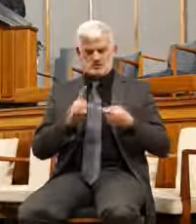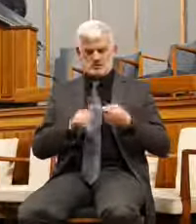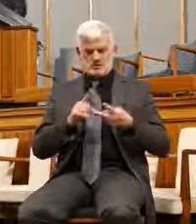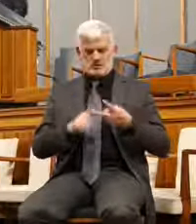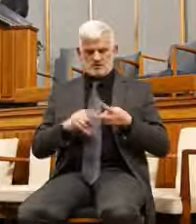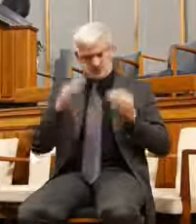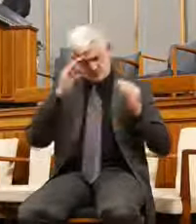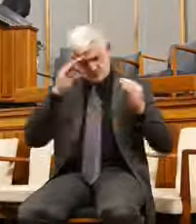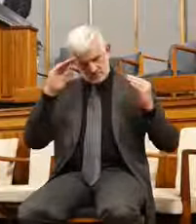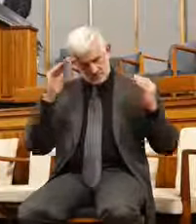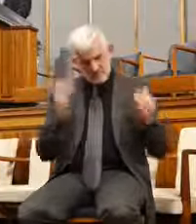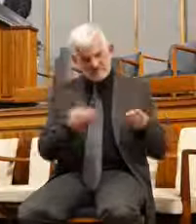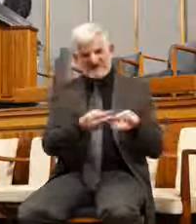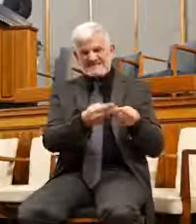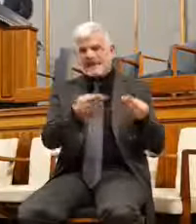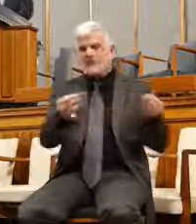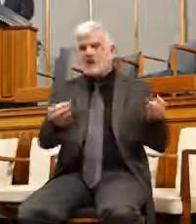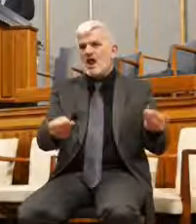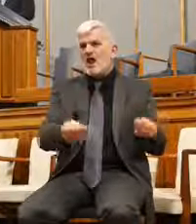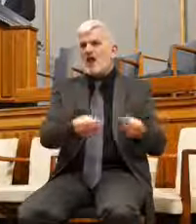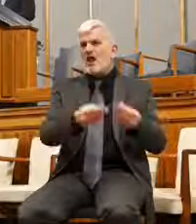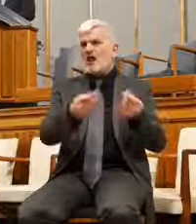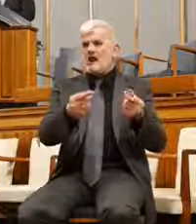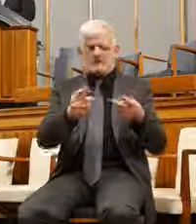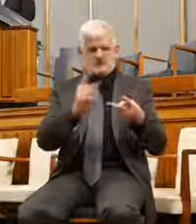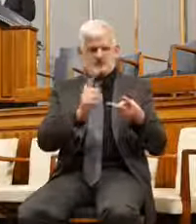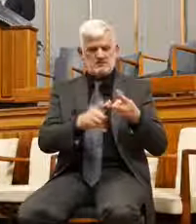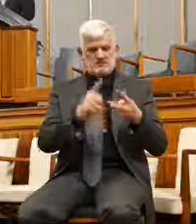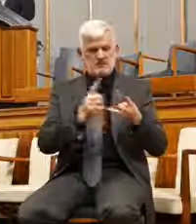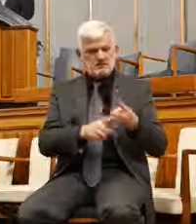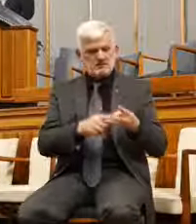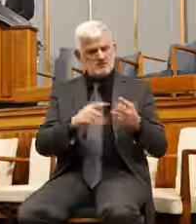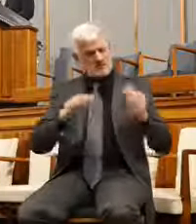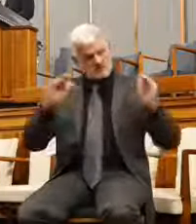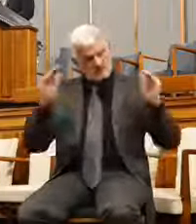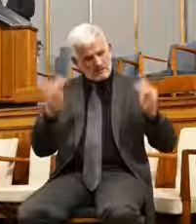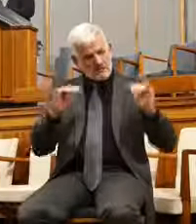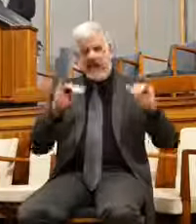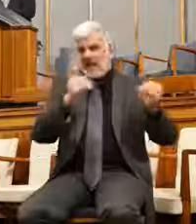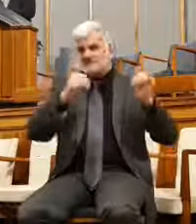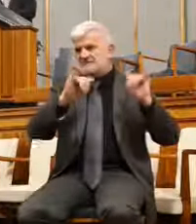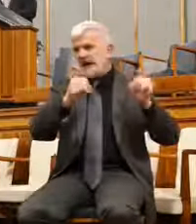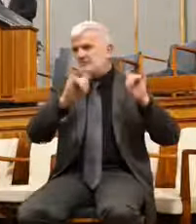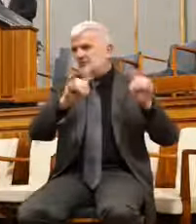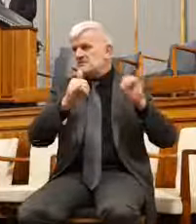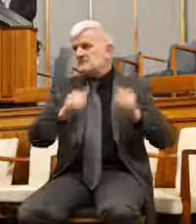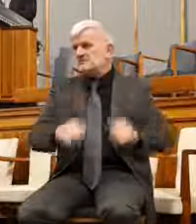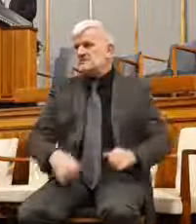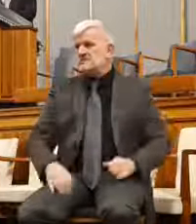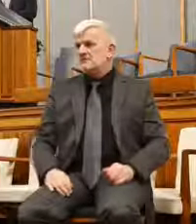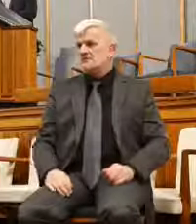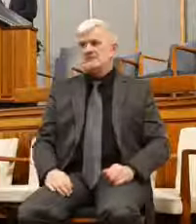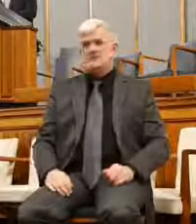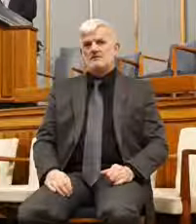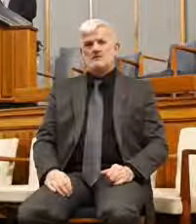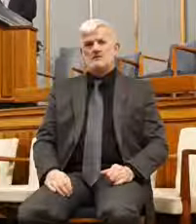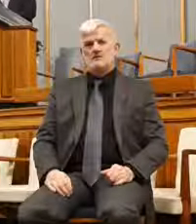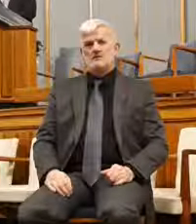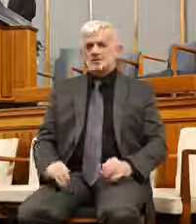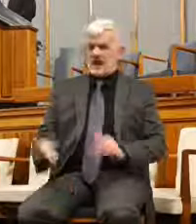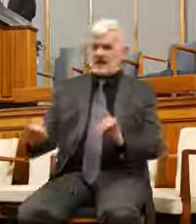this world and in the things and entertainments and things you admire that the ox knoweth his owner and